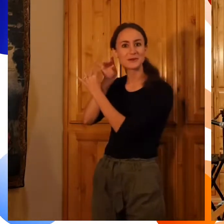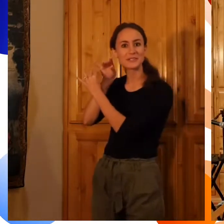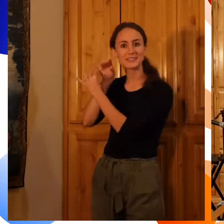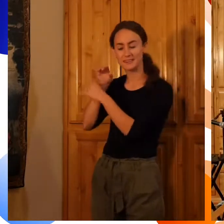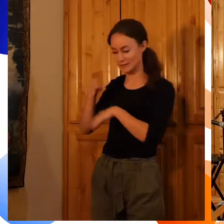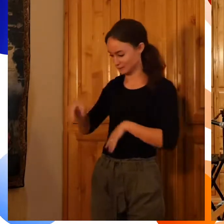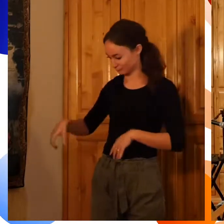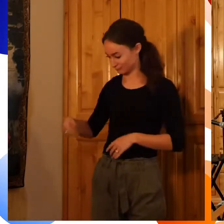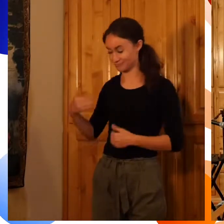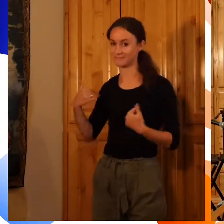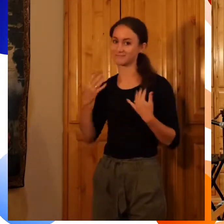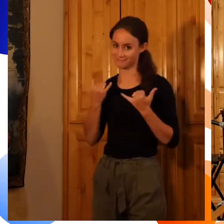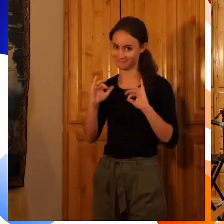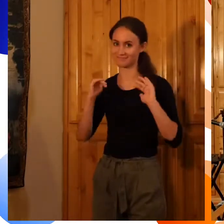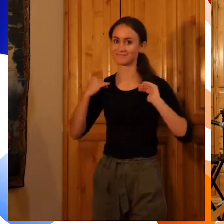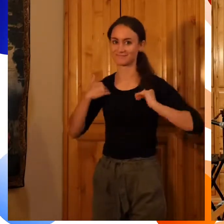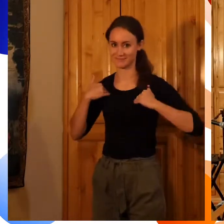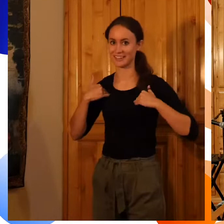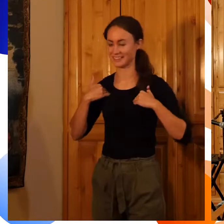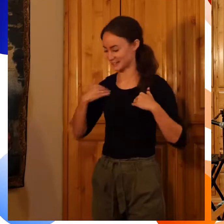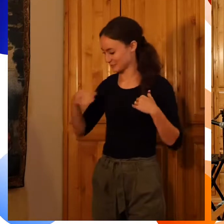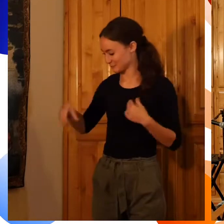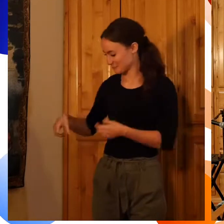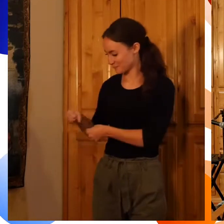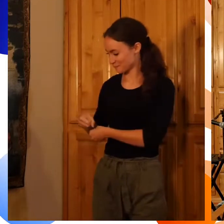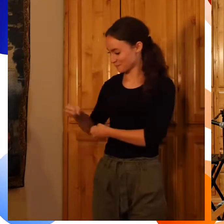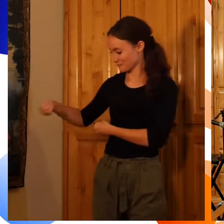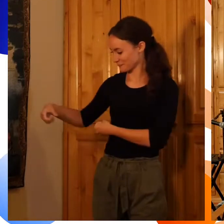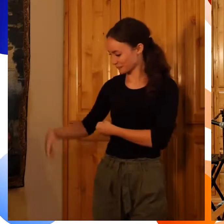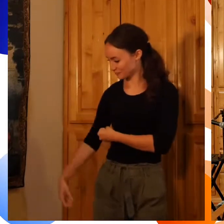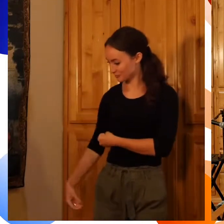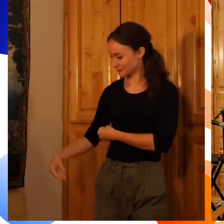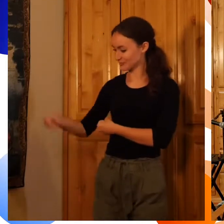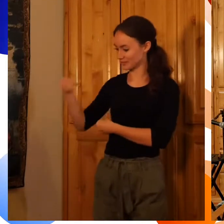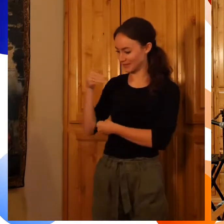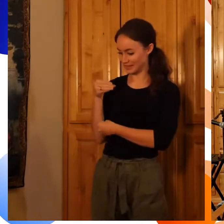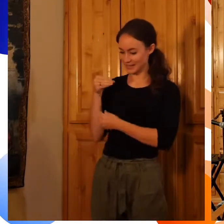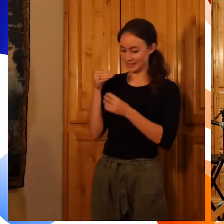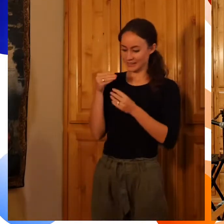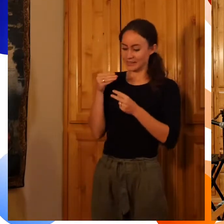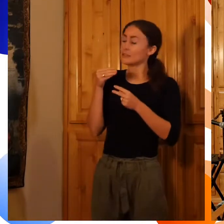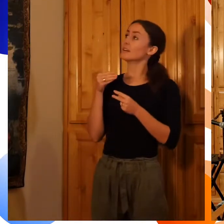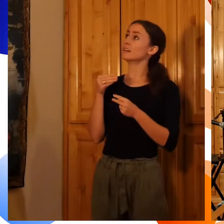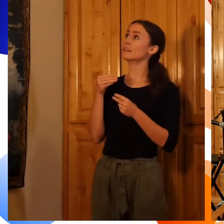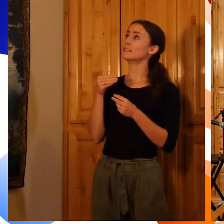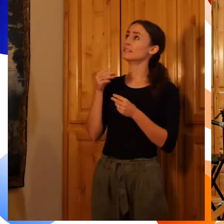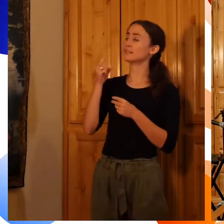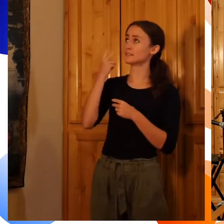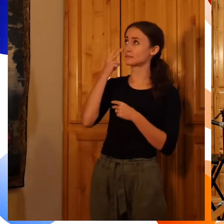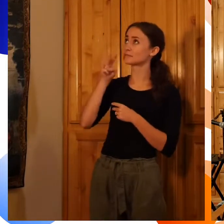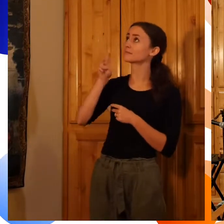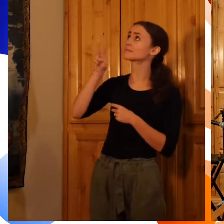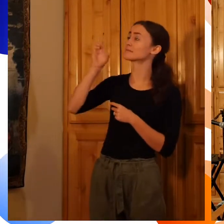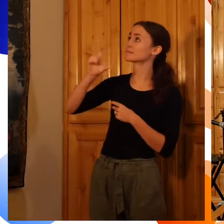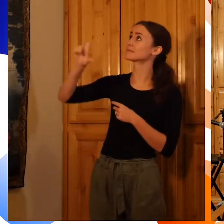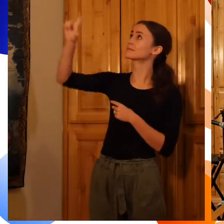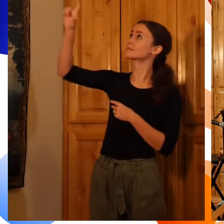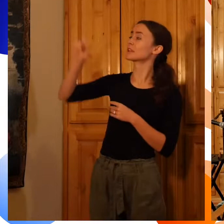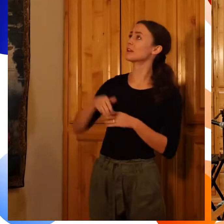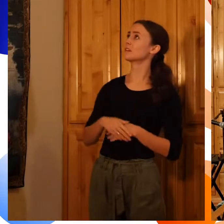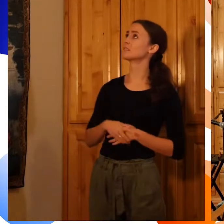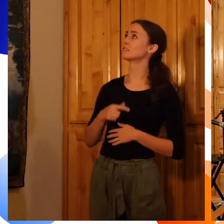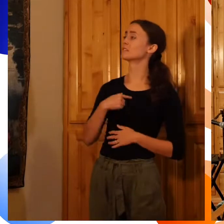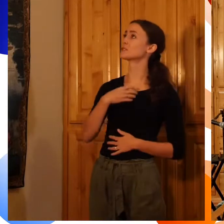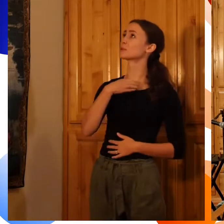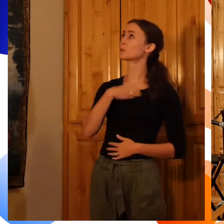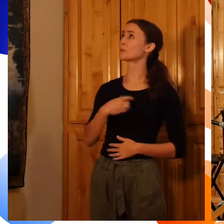the moonlight and he said to no one there, "Oh, if only I could play the goblin's flute." And without really knowing how or